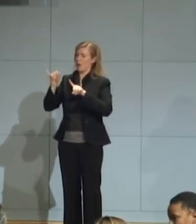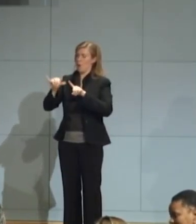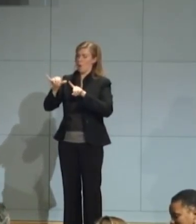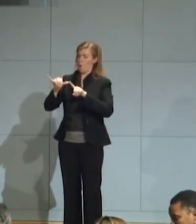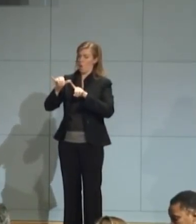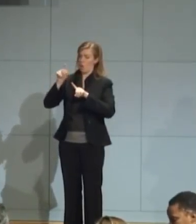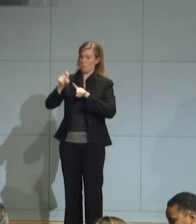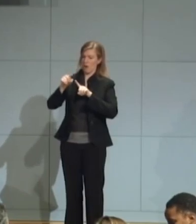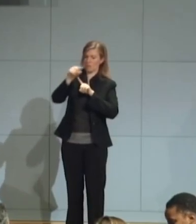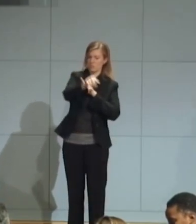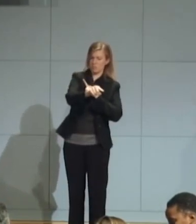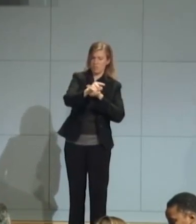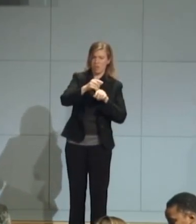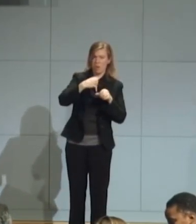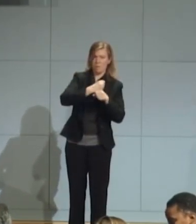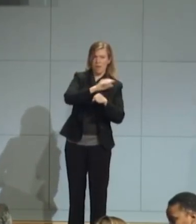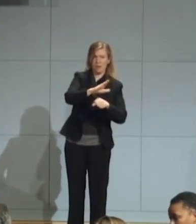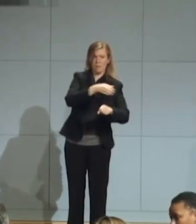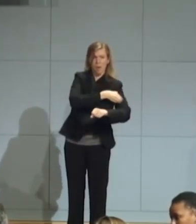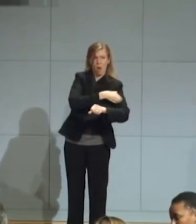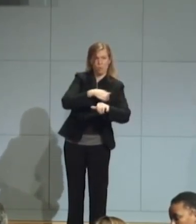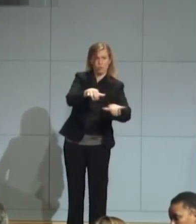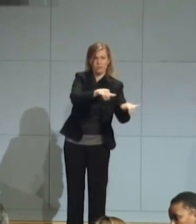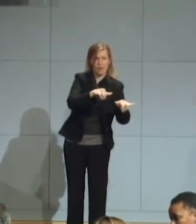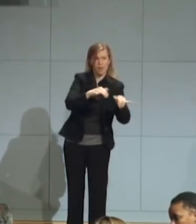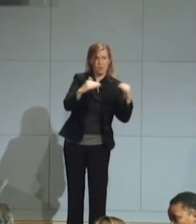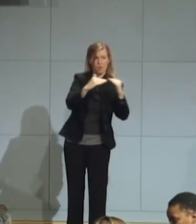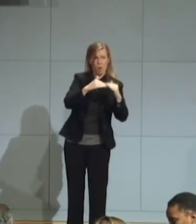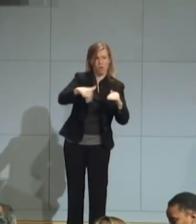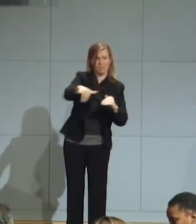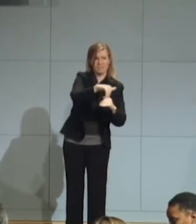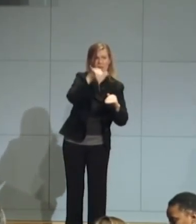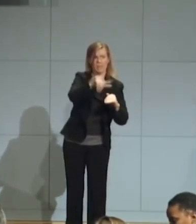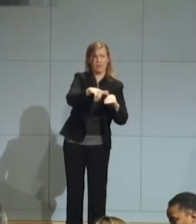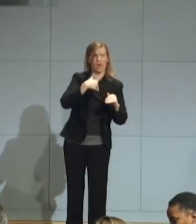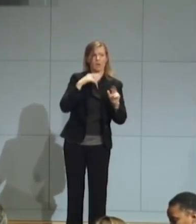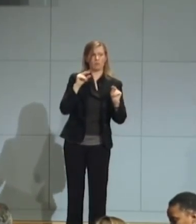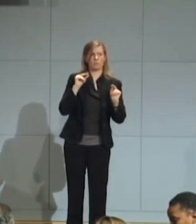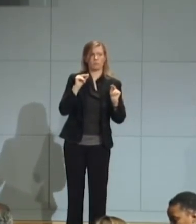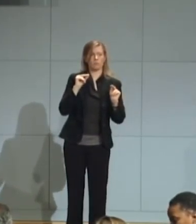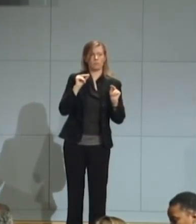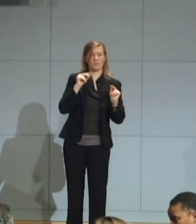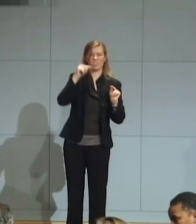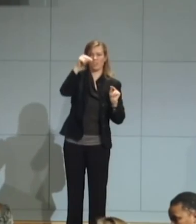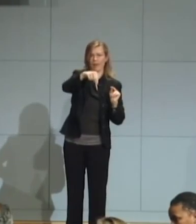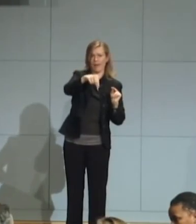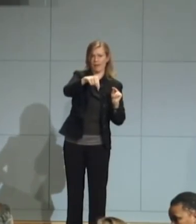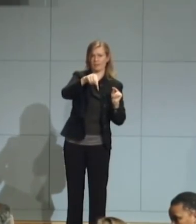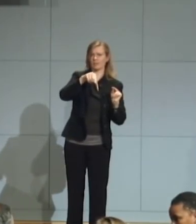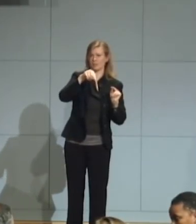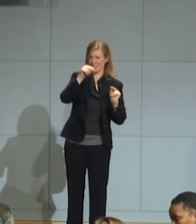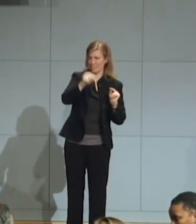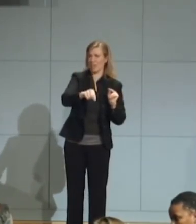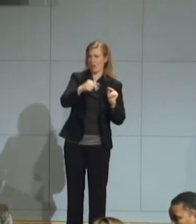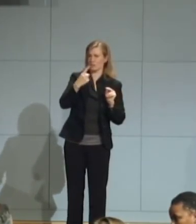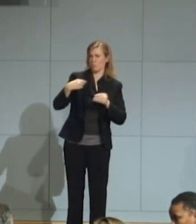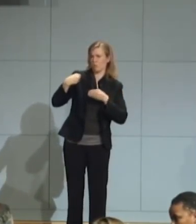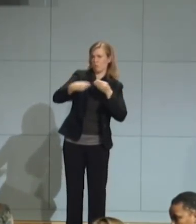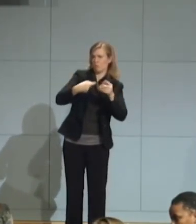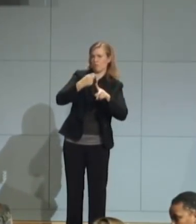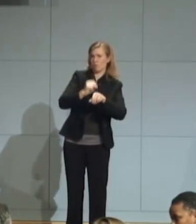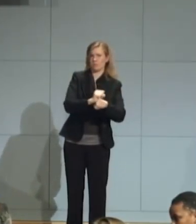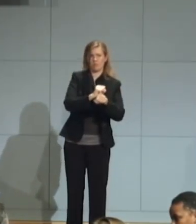under segregation. That would not have been allowed. And yet here we are, not only in Washington, but in other places around the